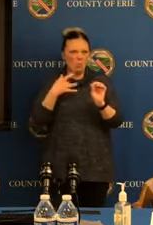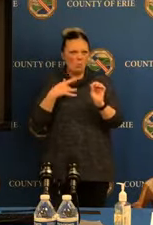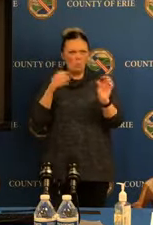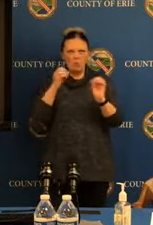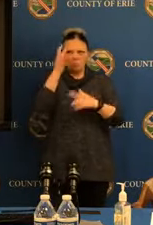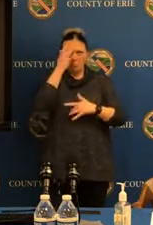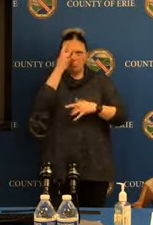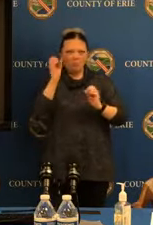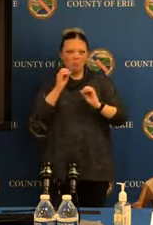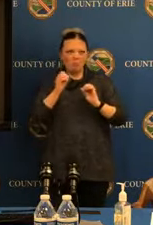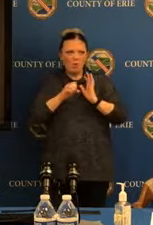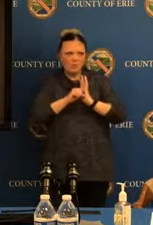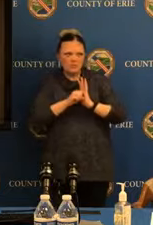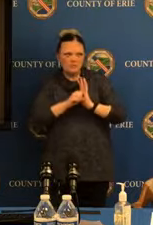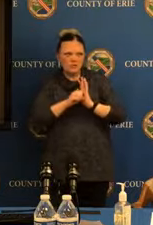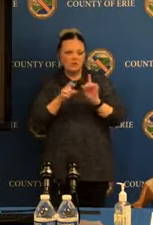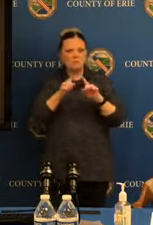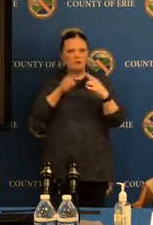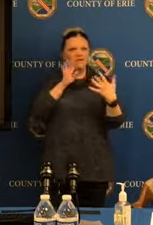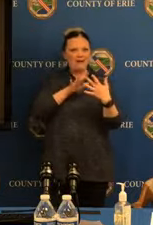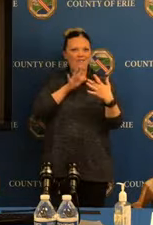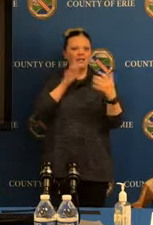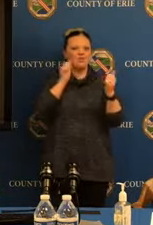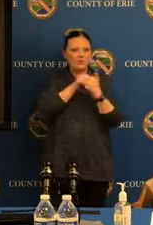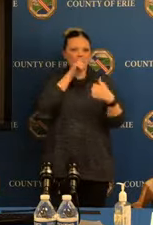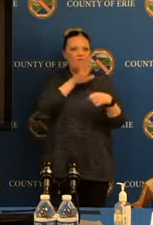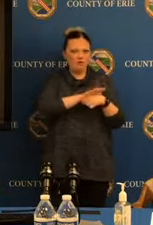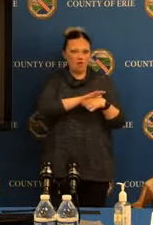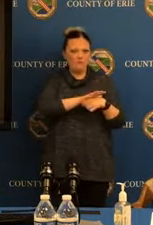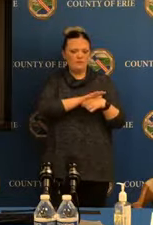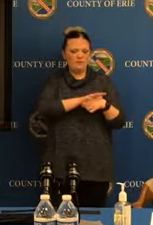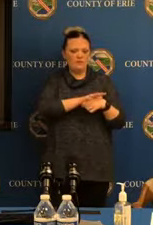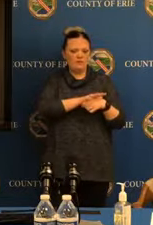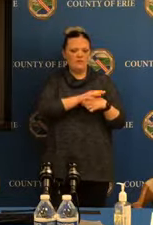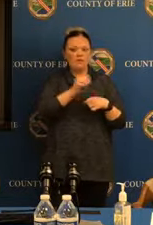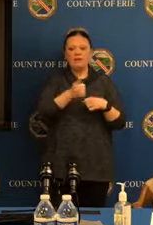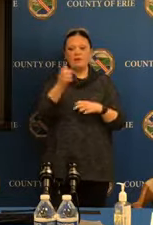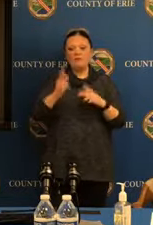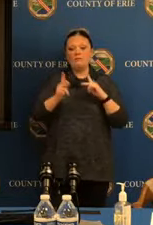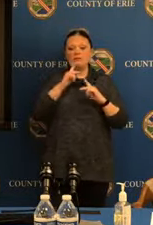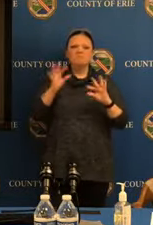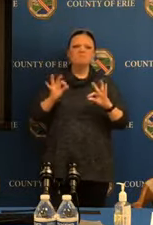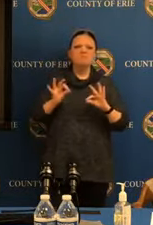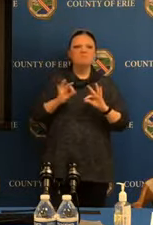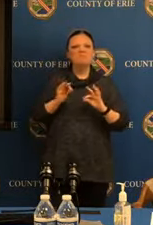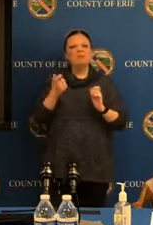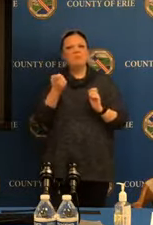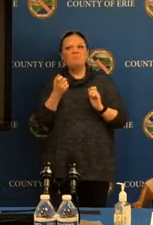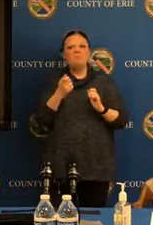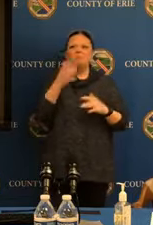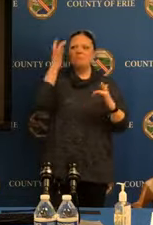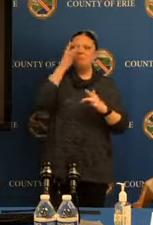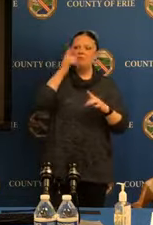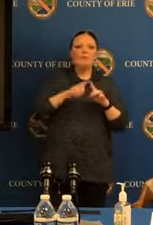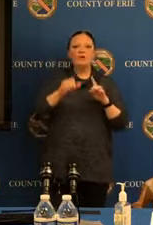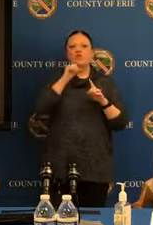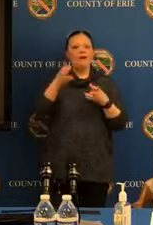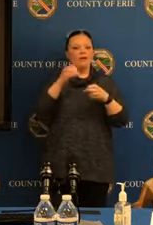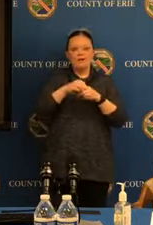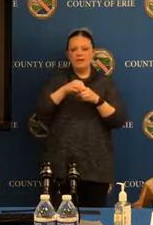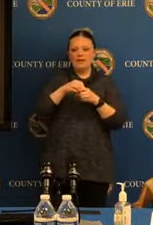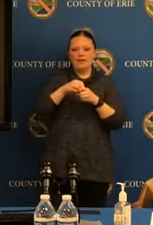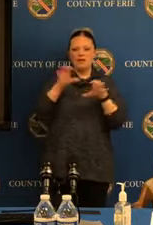are contacts of confirmed cases, and people who are mildly ill who do not live in any congregate setting. So that's,